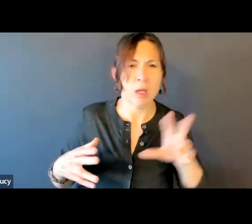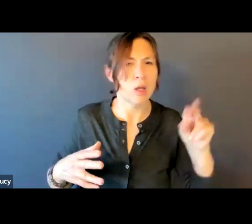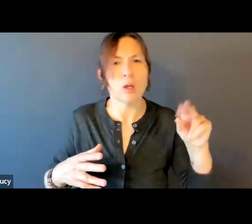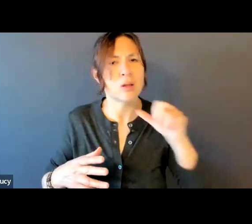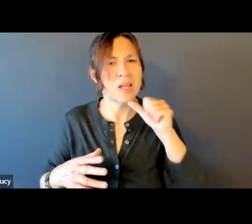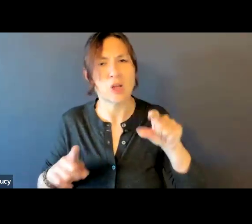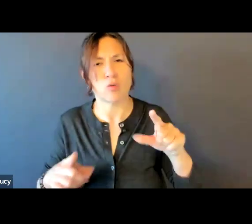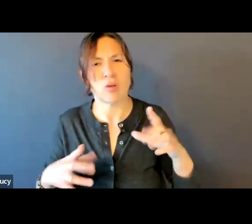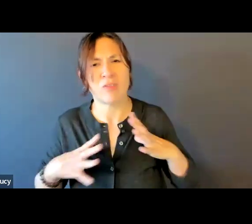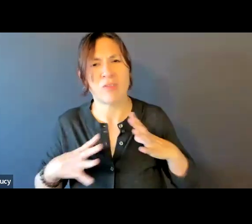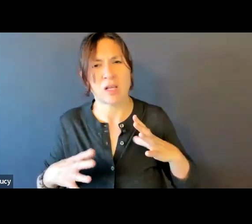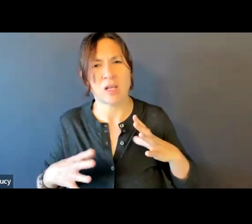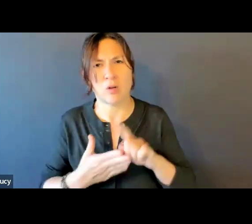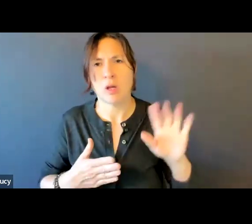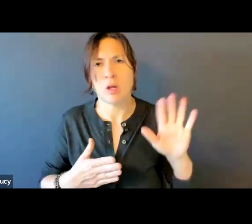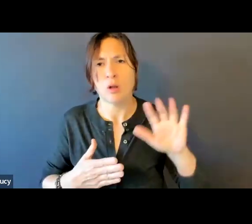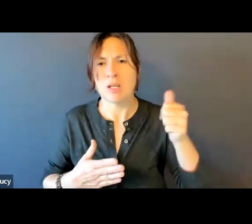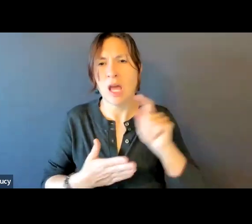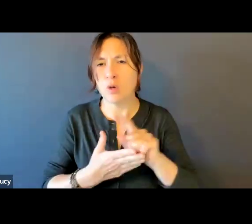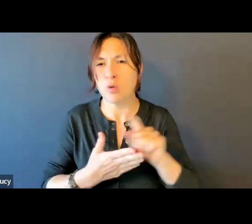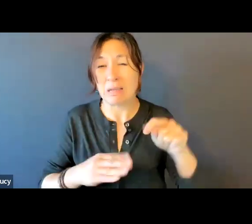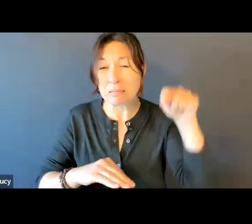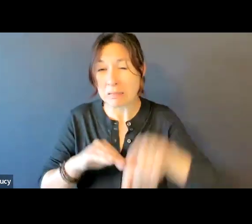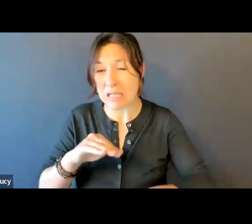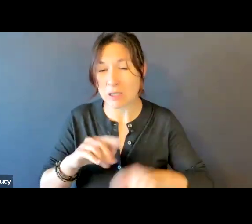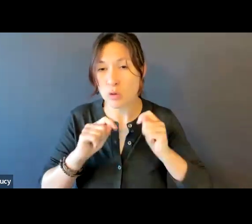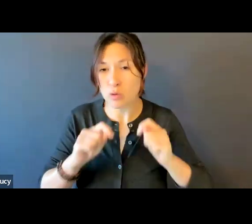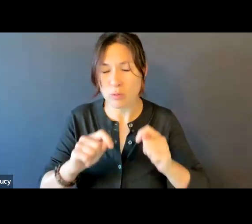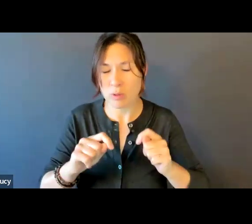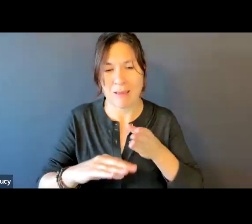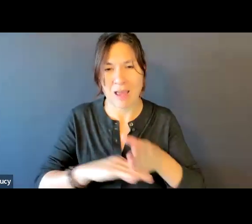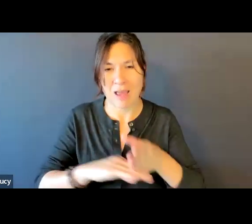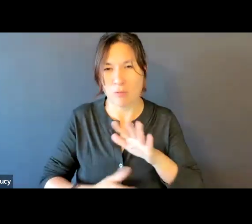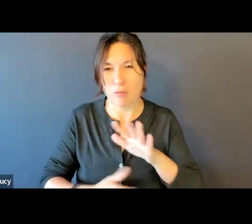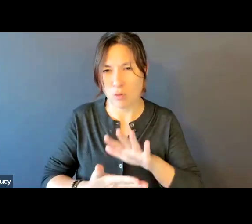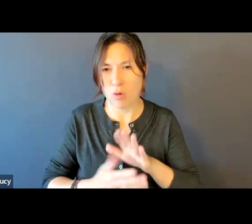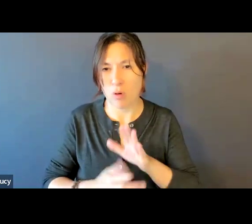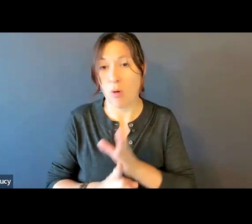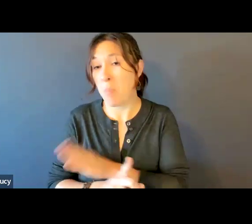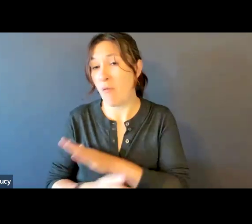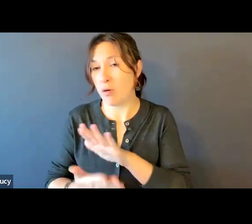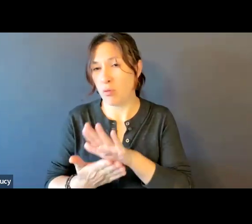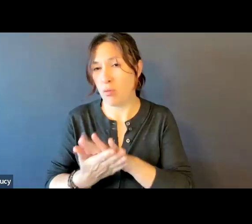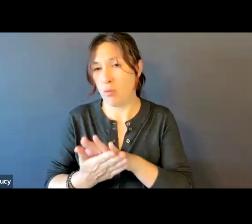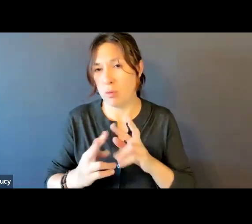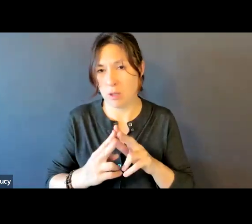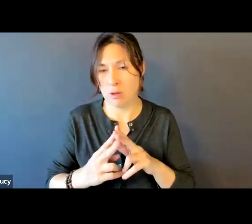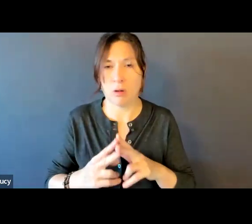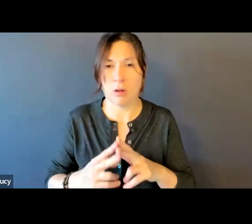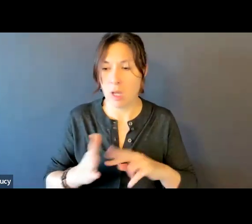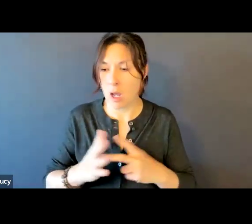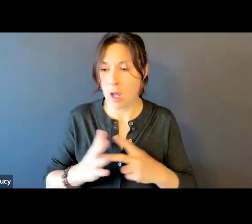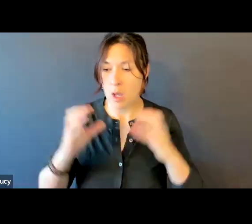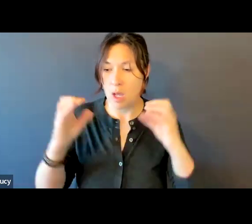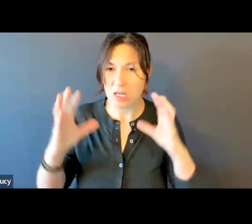like 10-week intensive tutoring after school or before school with students, where a teacher was able